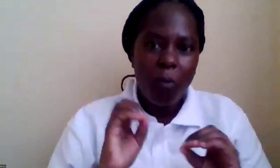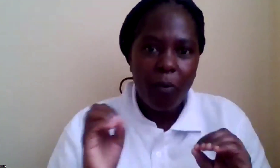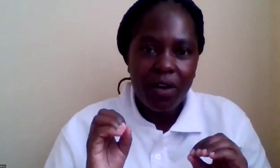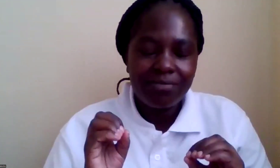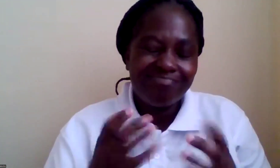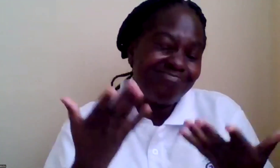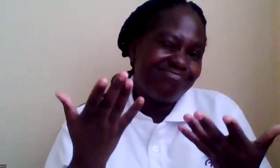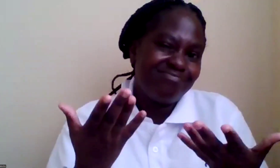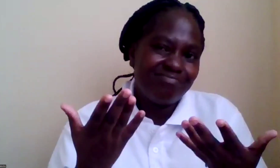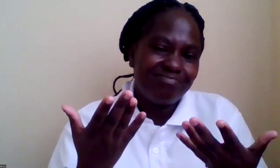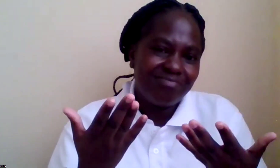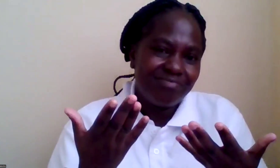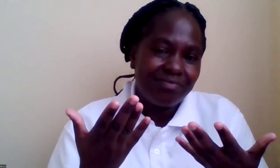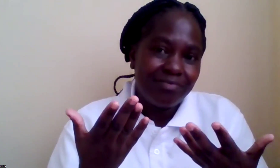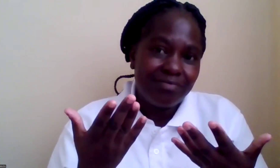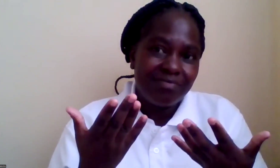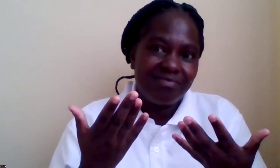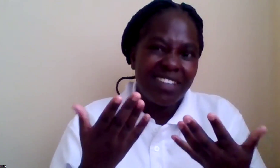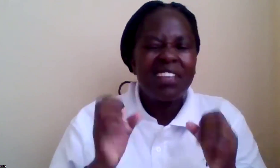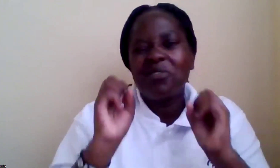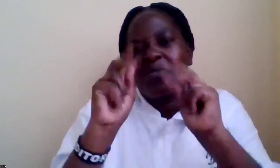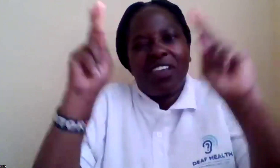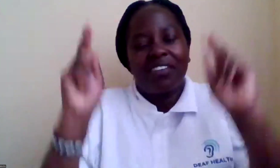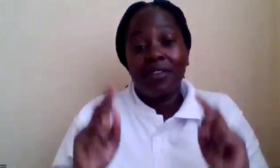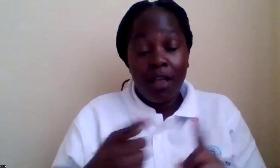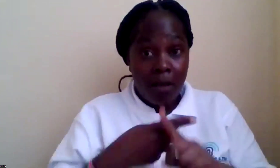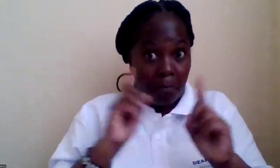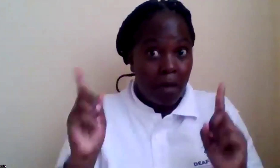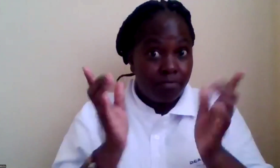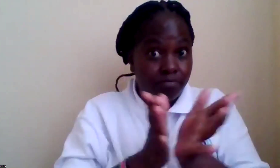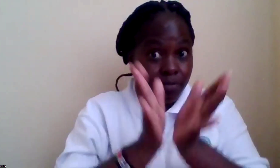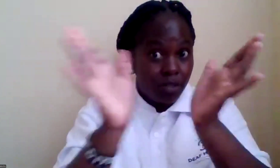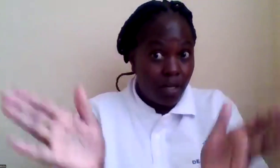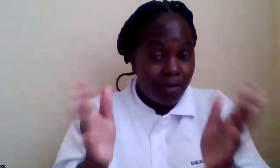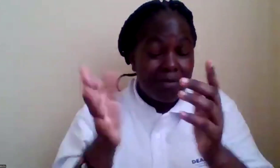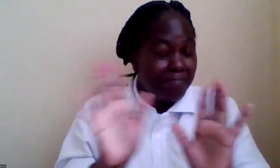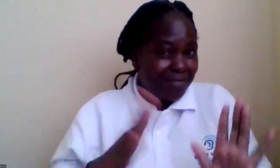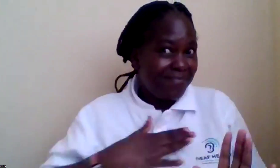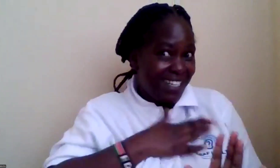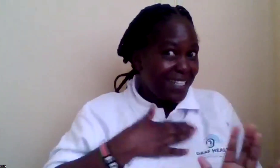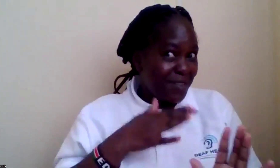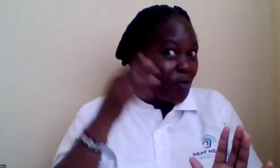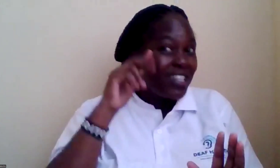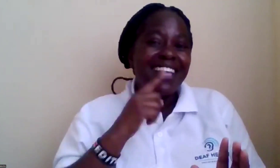there's a bit of leeway. I think a general rule, although don't quote me on this, but at least try, say 80% of the